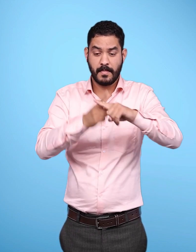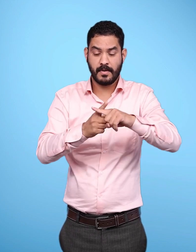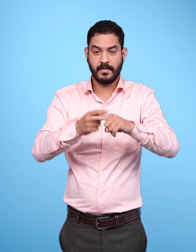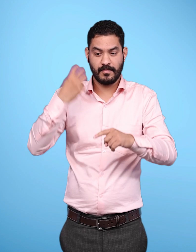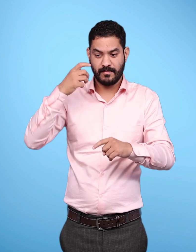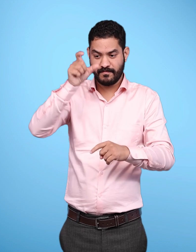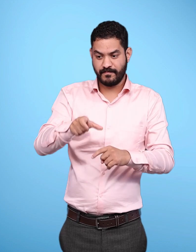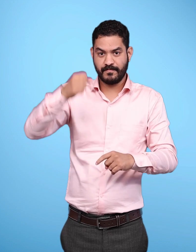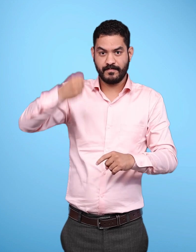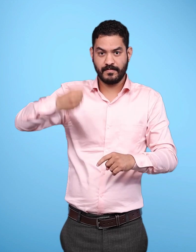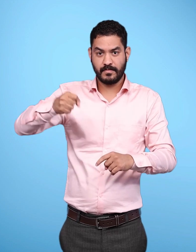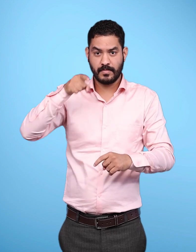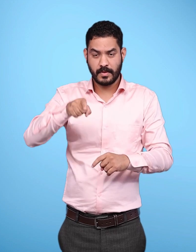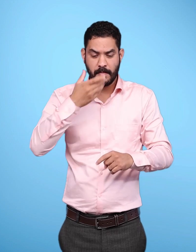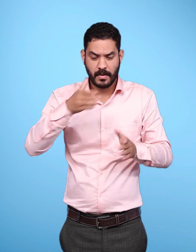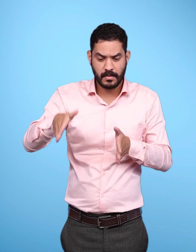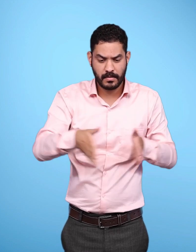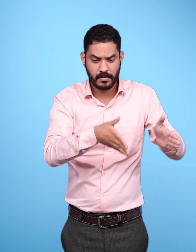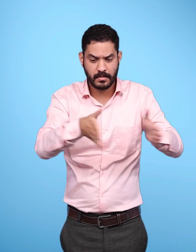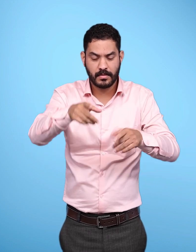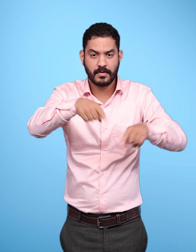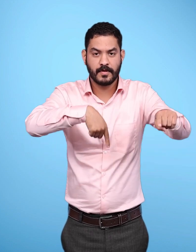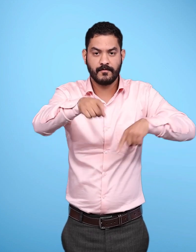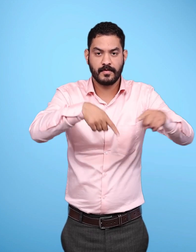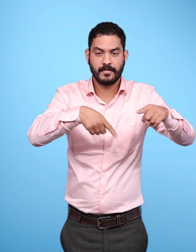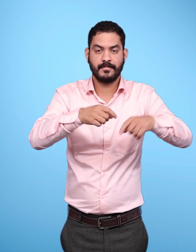sailors and soldiers on map 6.